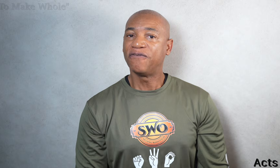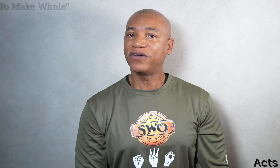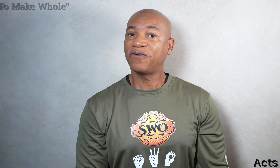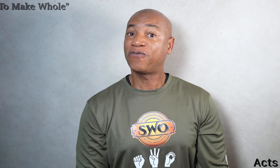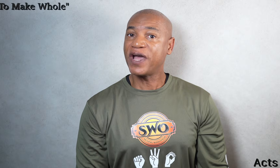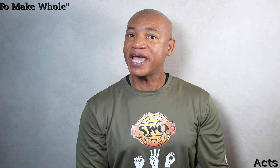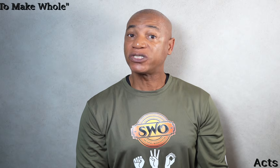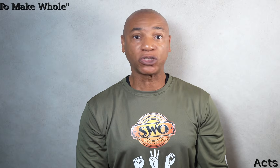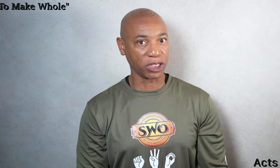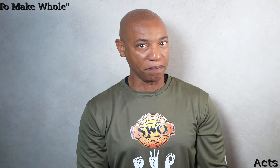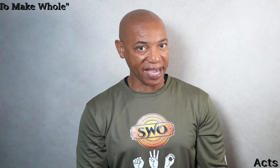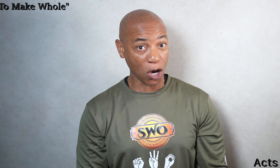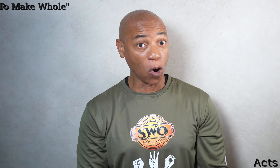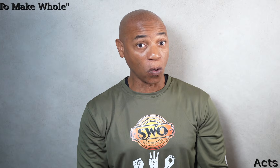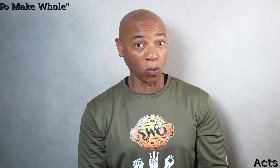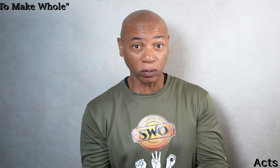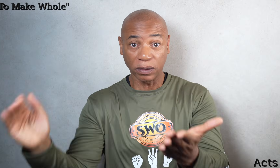the phrase to make whole.